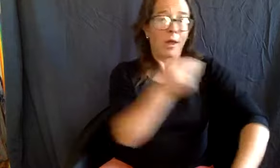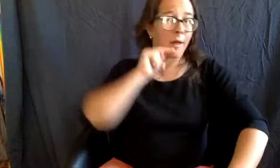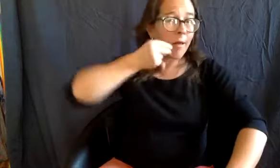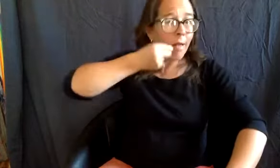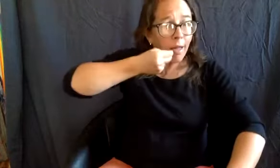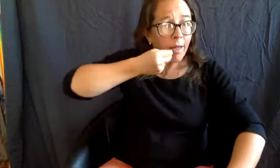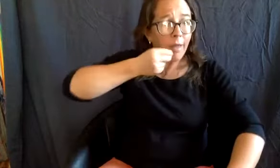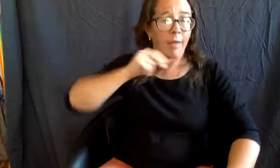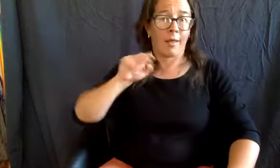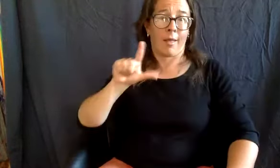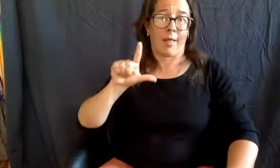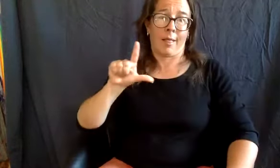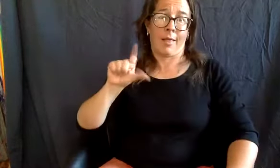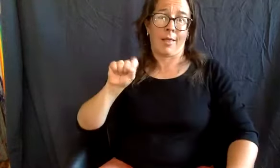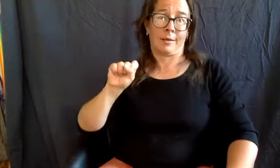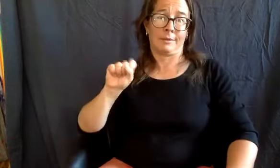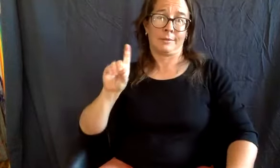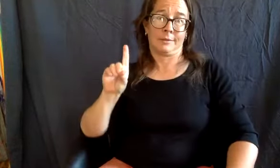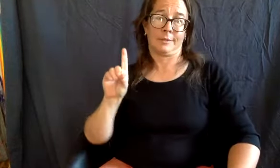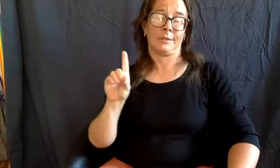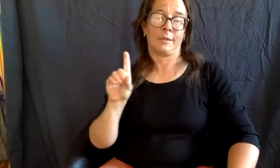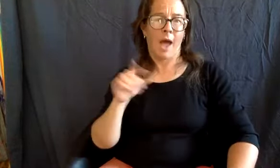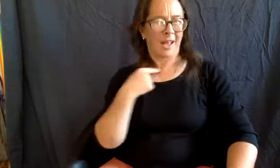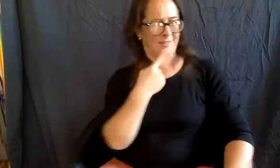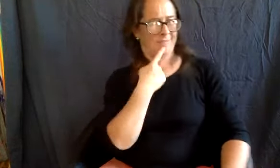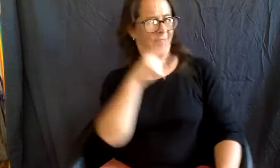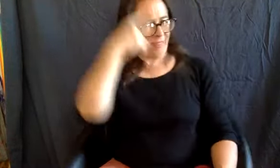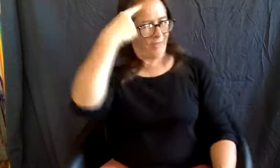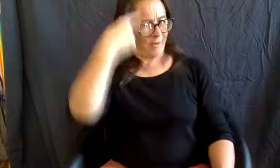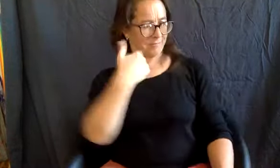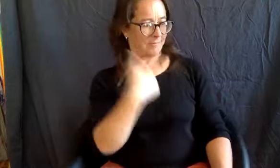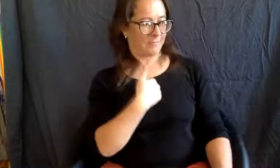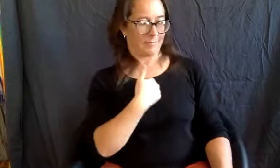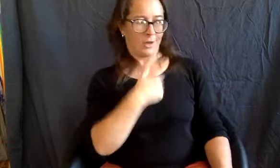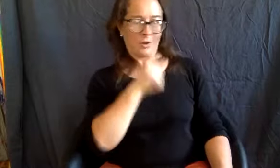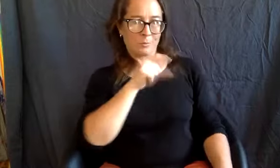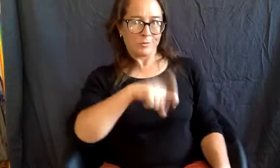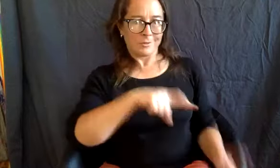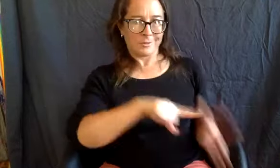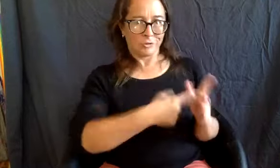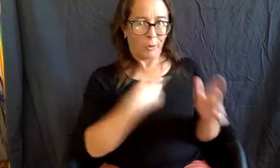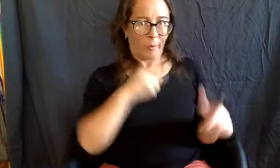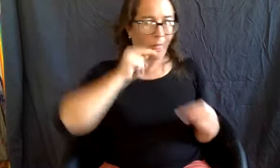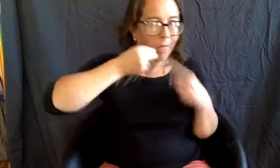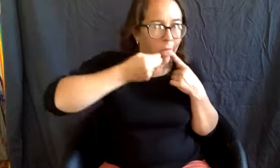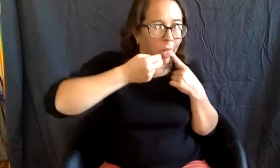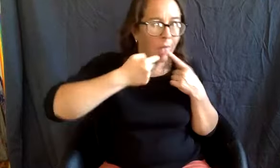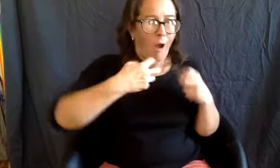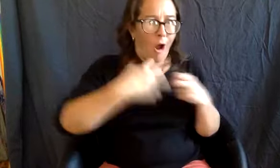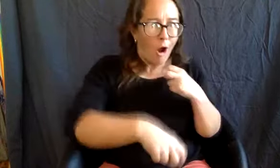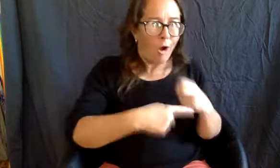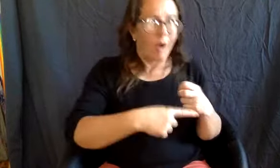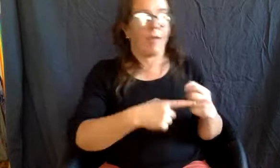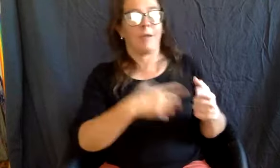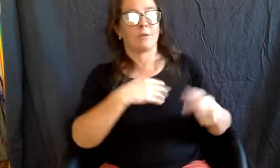so, I was 7 years in Al-Anon when Earl started, like I say, his drug stuff. And at